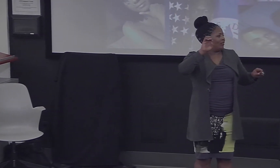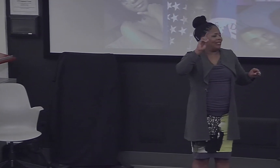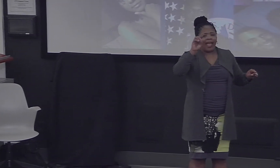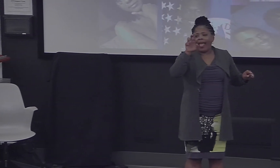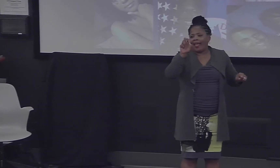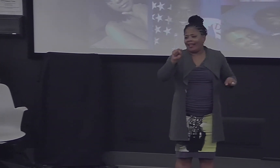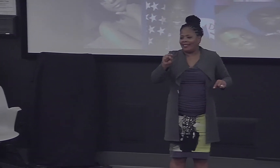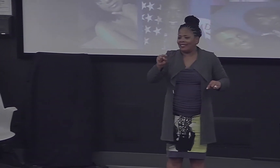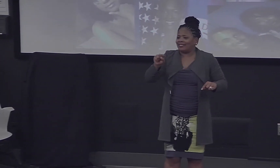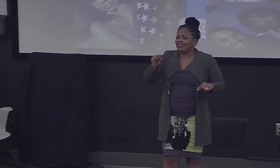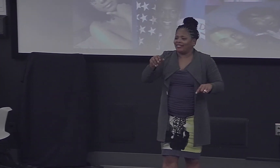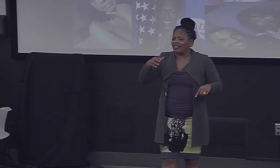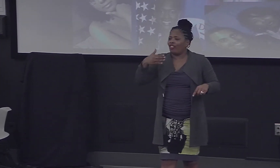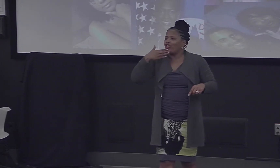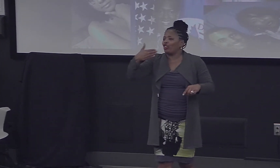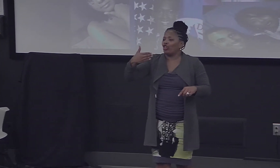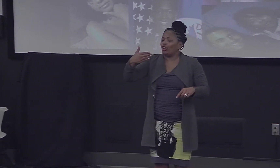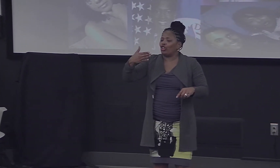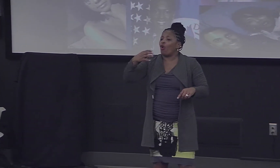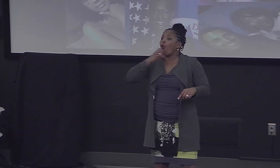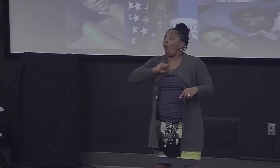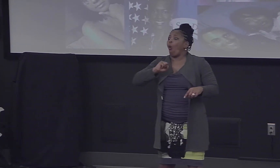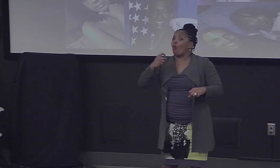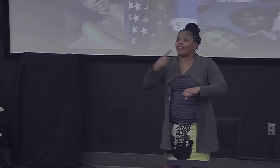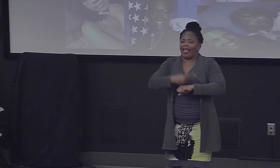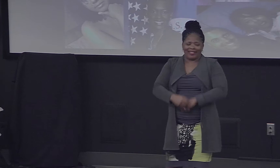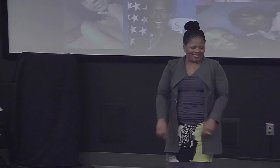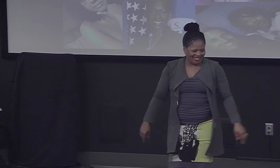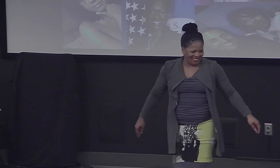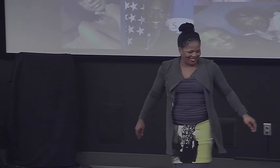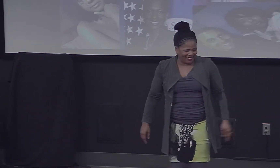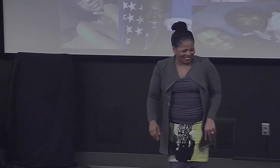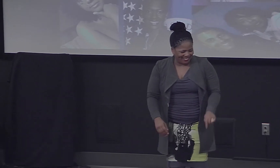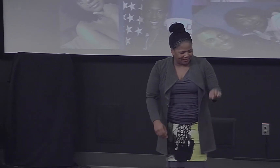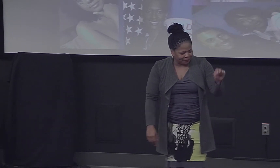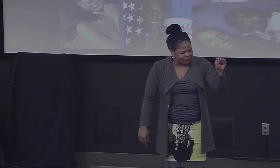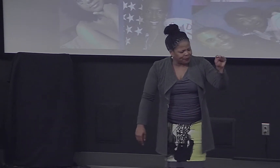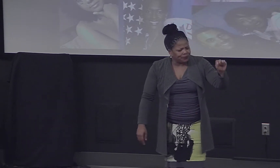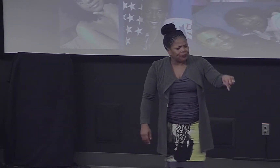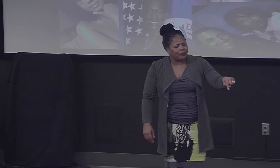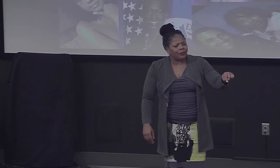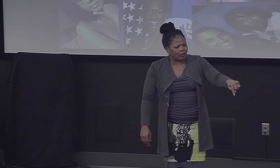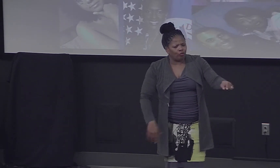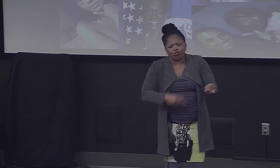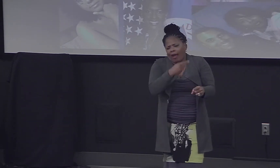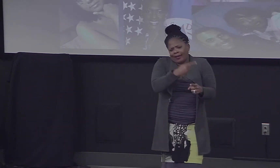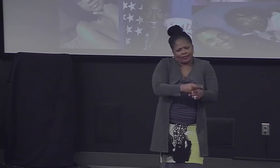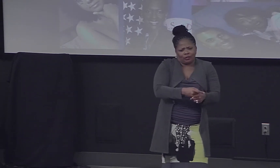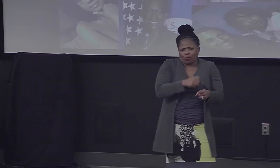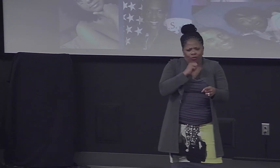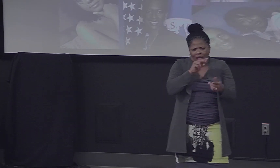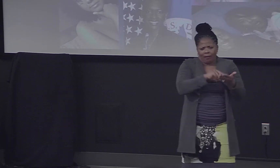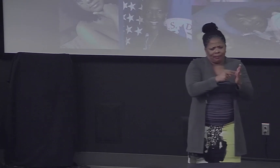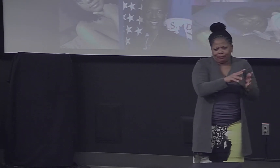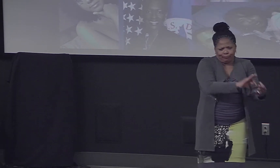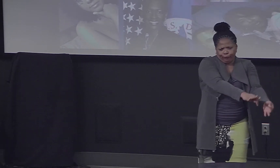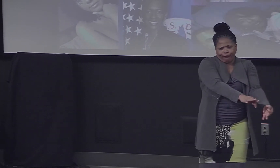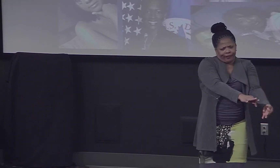So let's back up and think about the good old days, the nostalgia you talked about. And I would